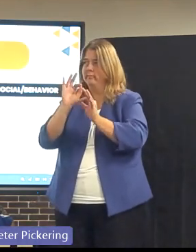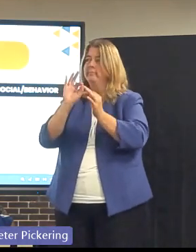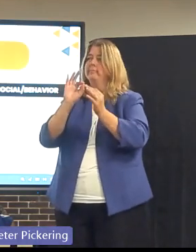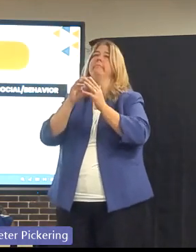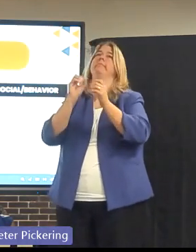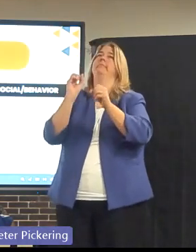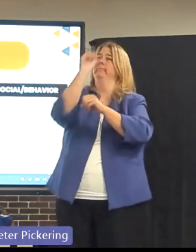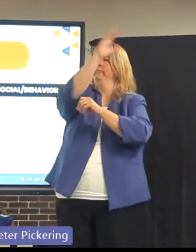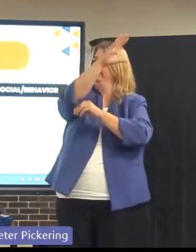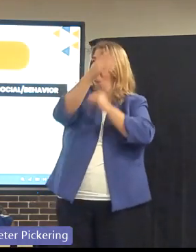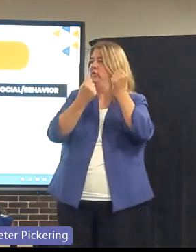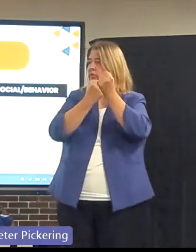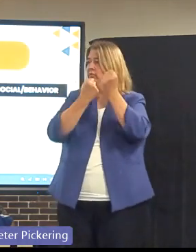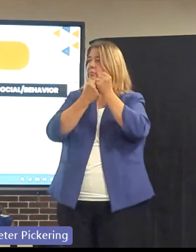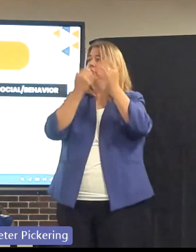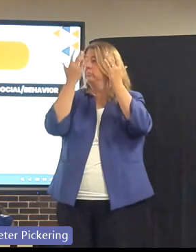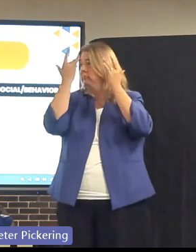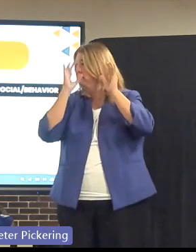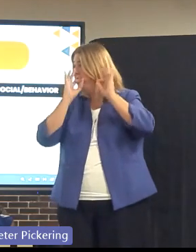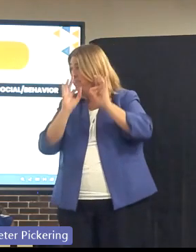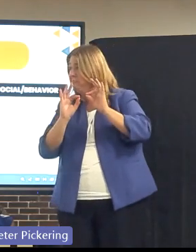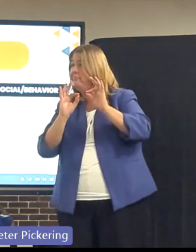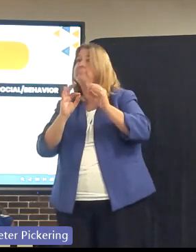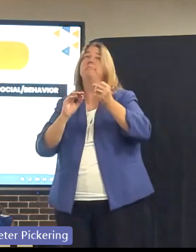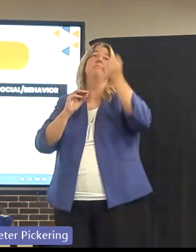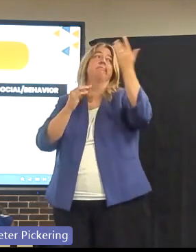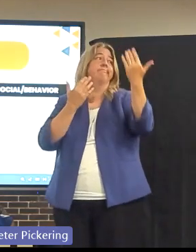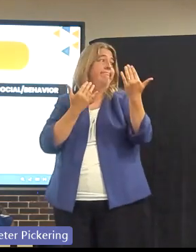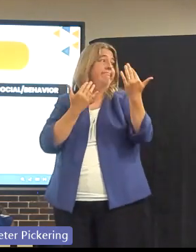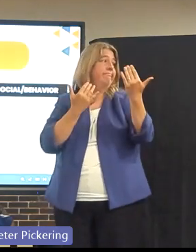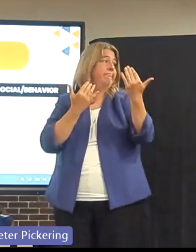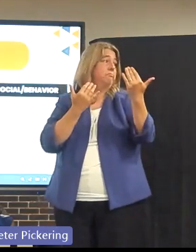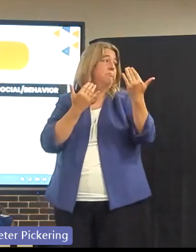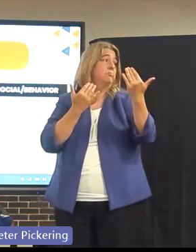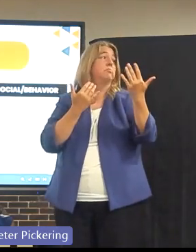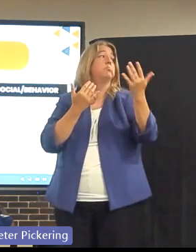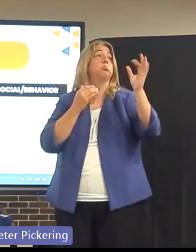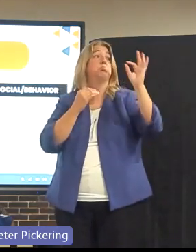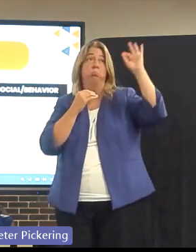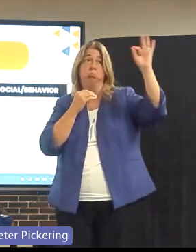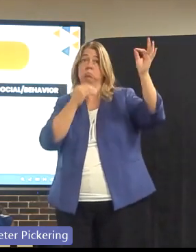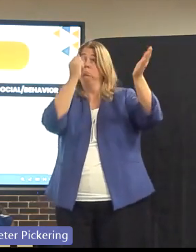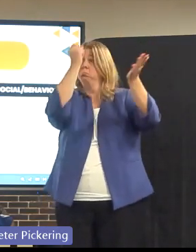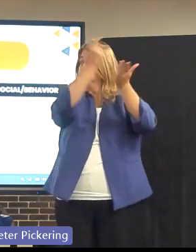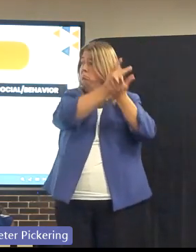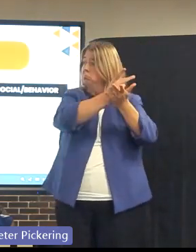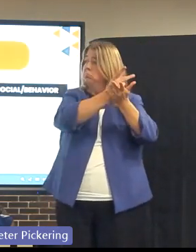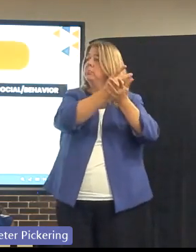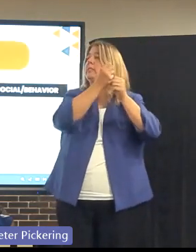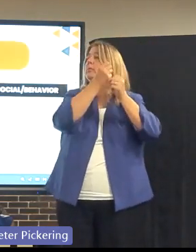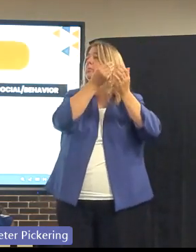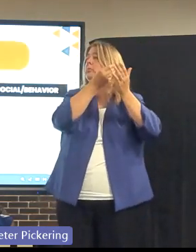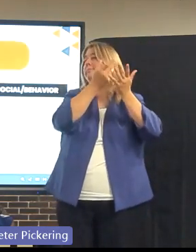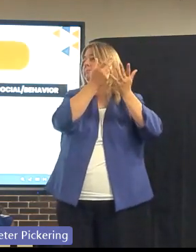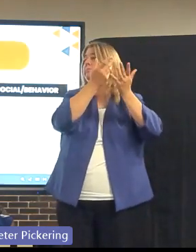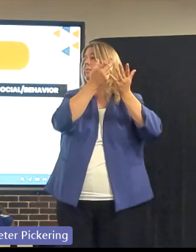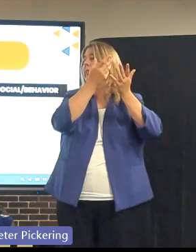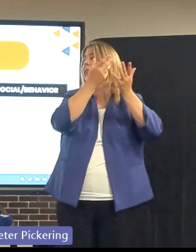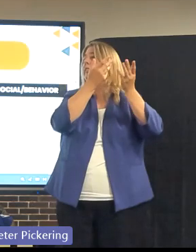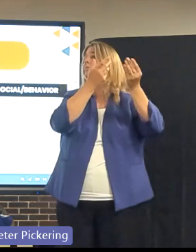No, we're not to the invoice stage. We have to get a quote. We have to send that in with justification as to why we want to purchase the materials. Once we get